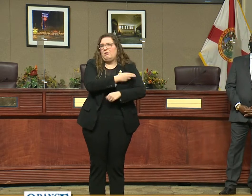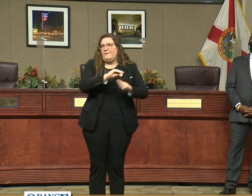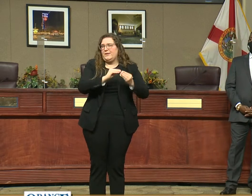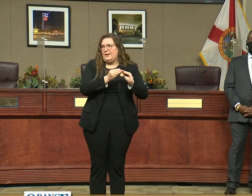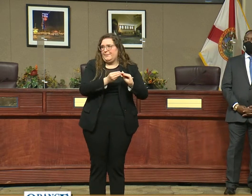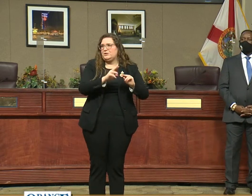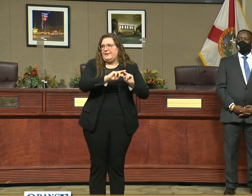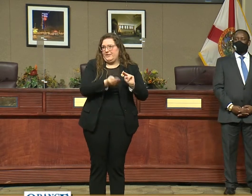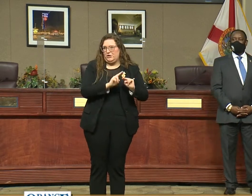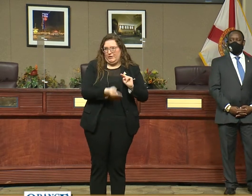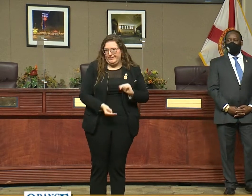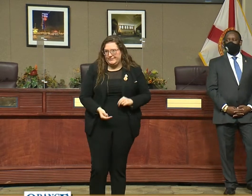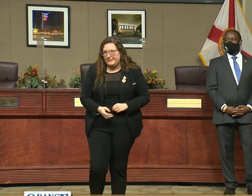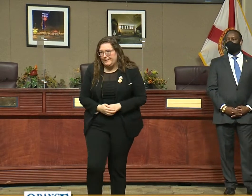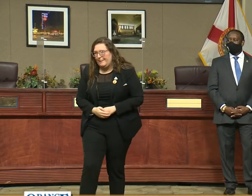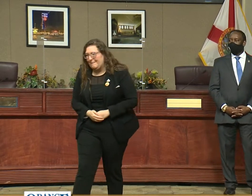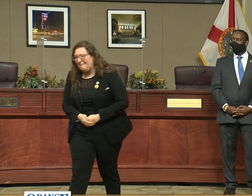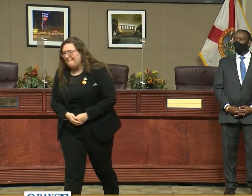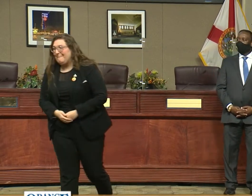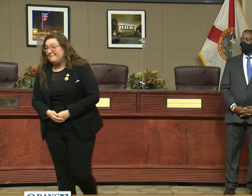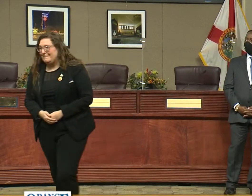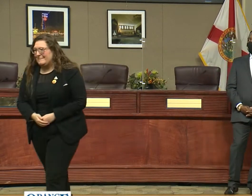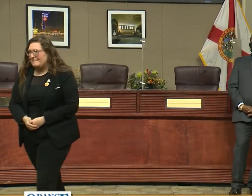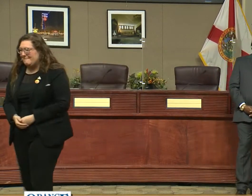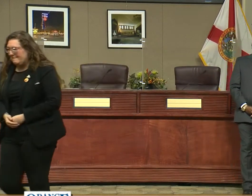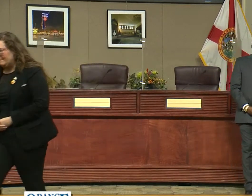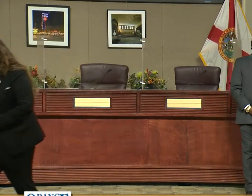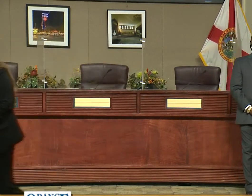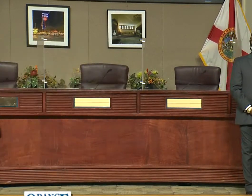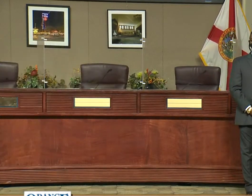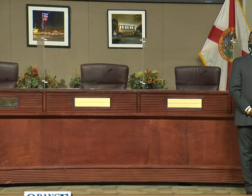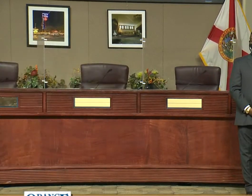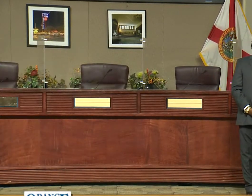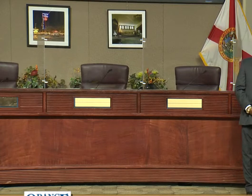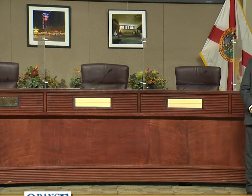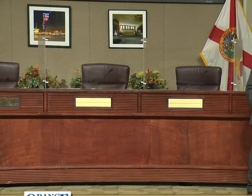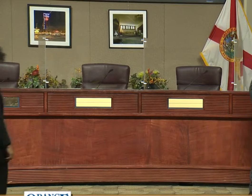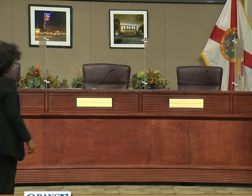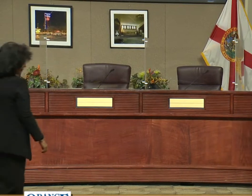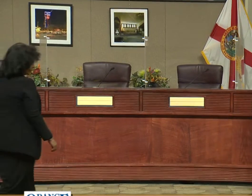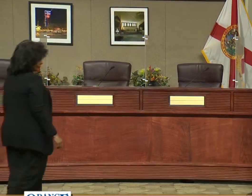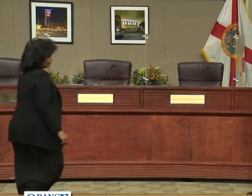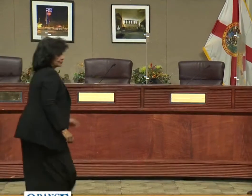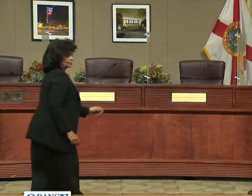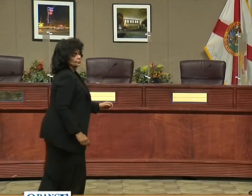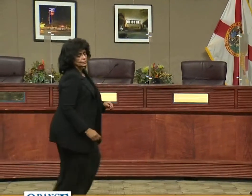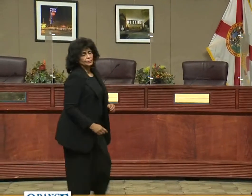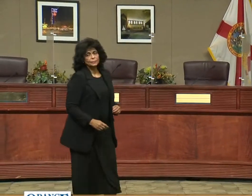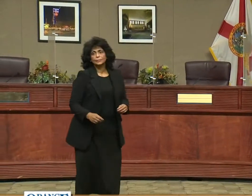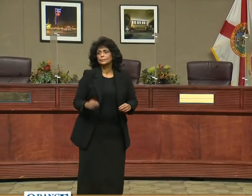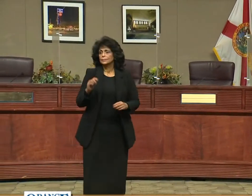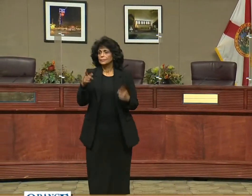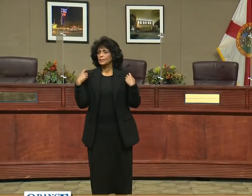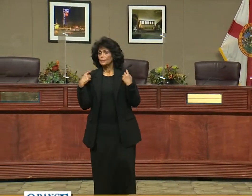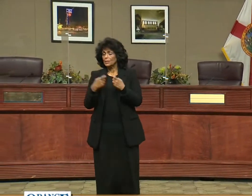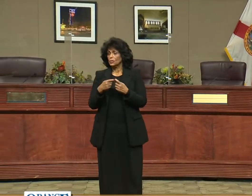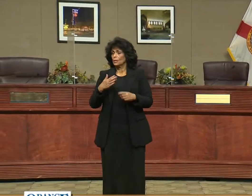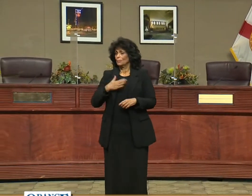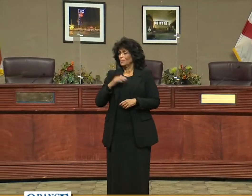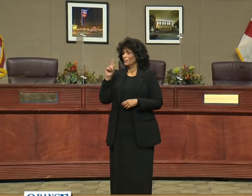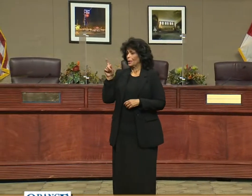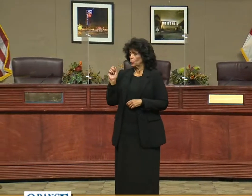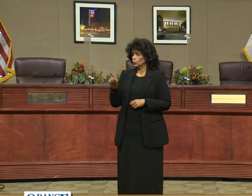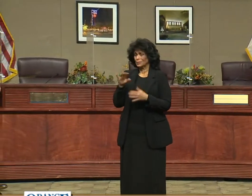I will need the help of Ms. Ilia. Mi pregunta tiene que ver con la próxima